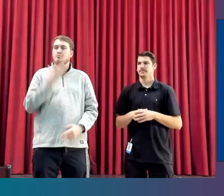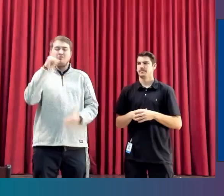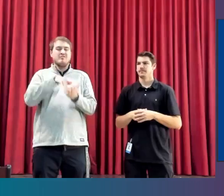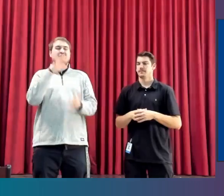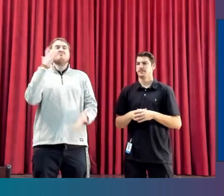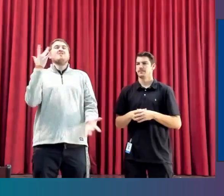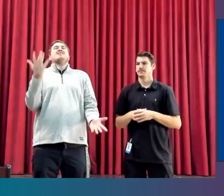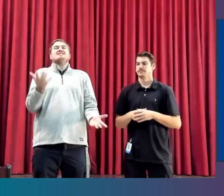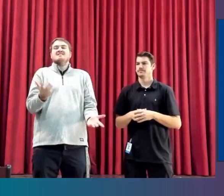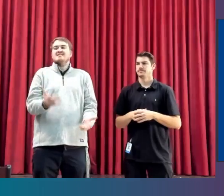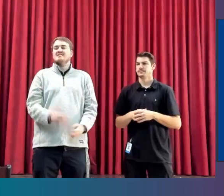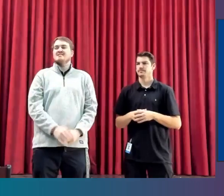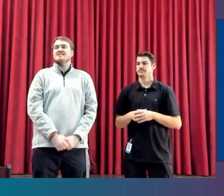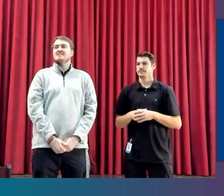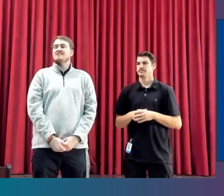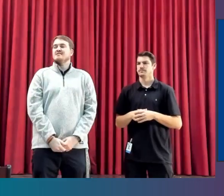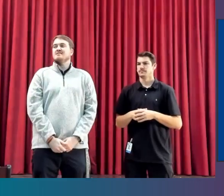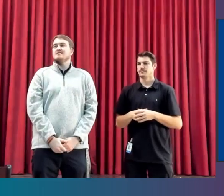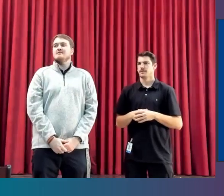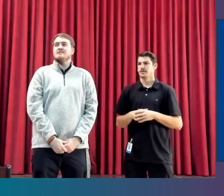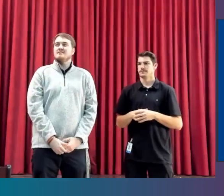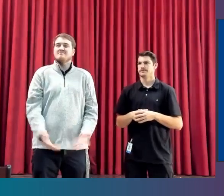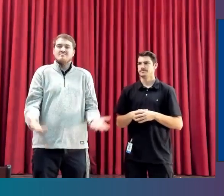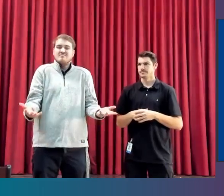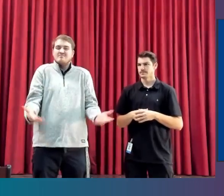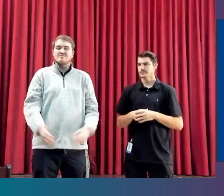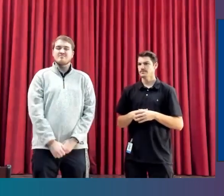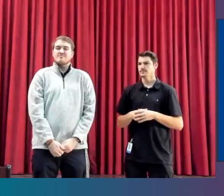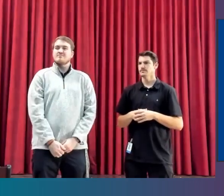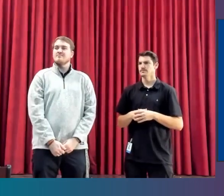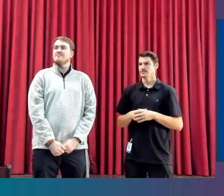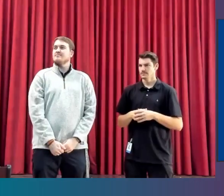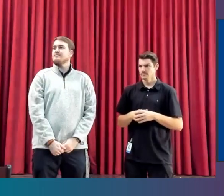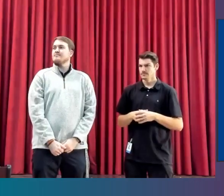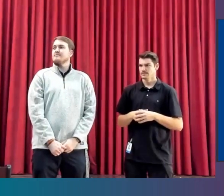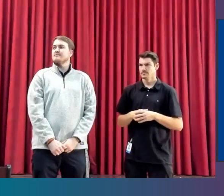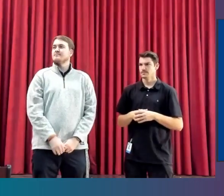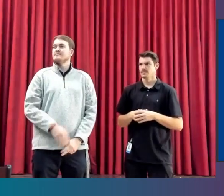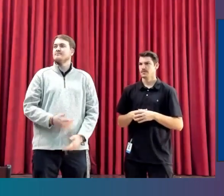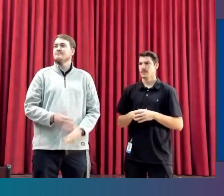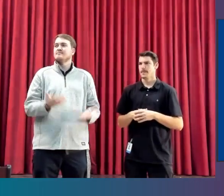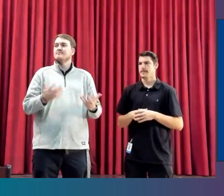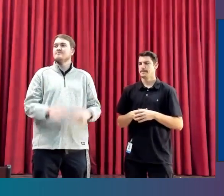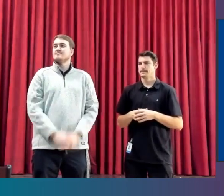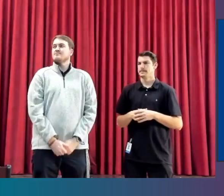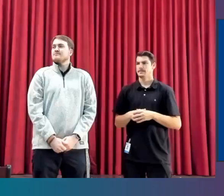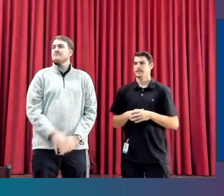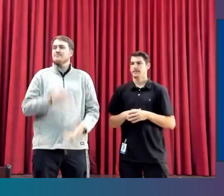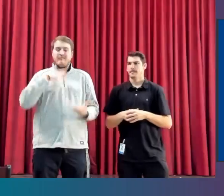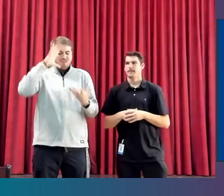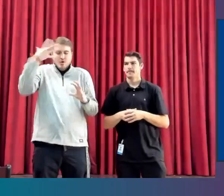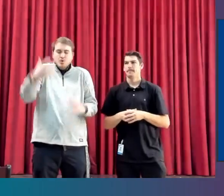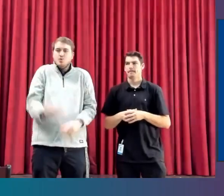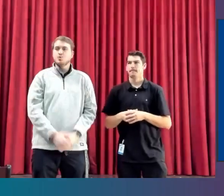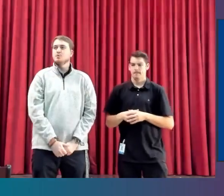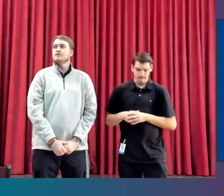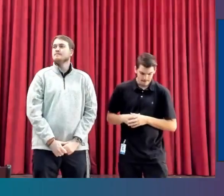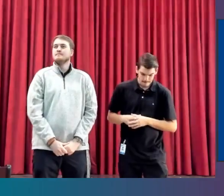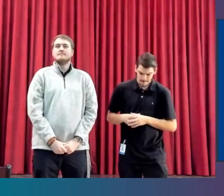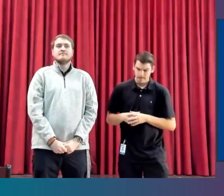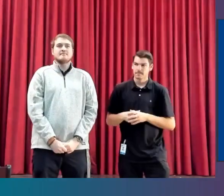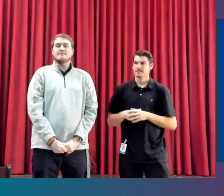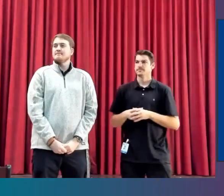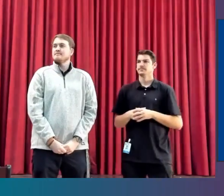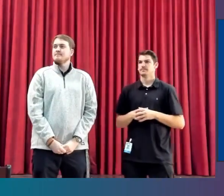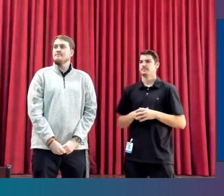You know, but these rents should be under $800. $1,500 doesn't even make sense to me. You know, I'm